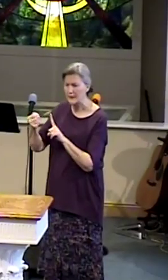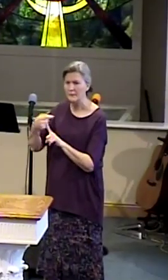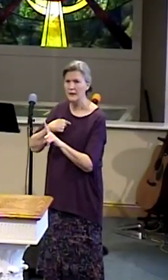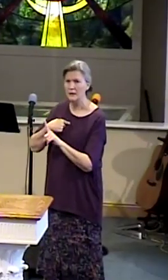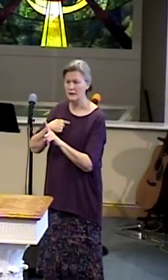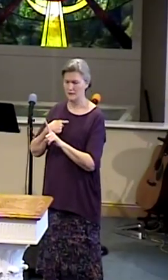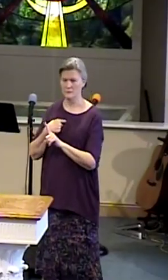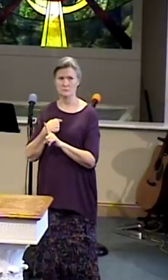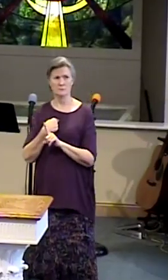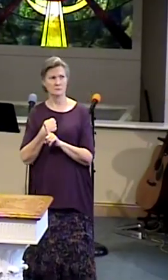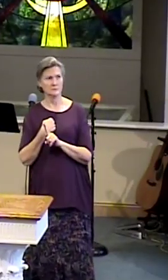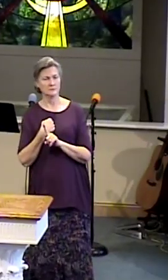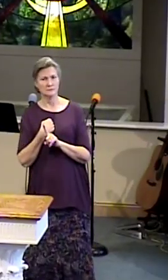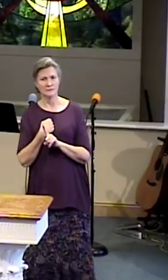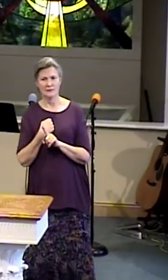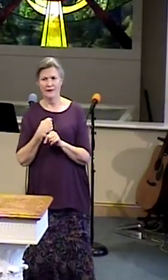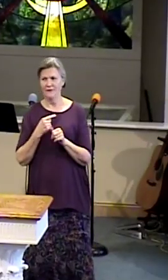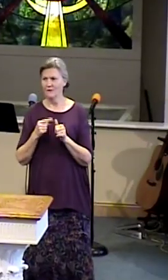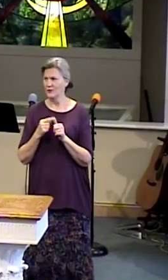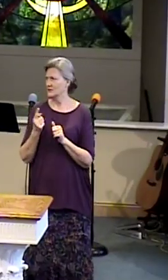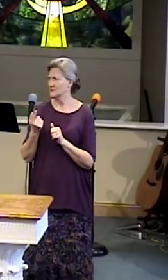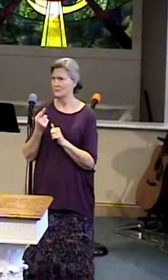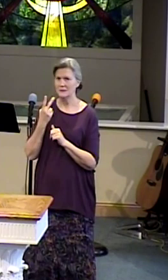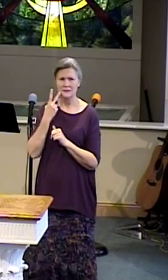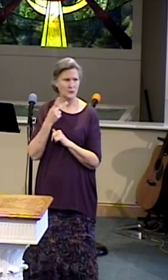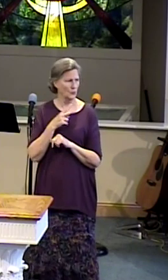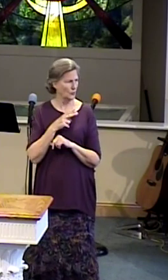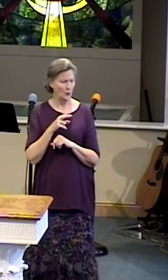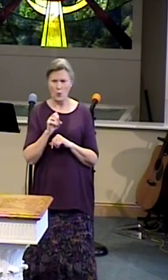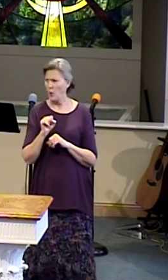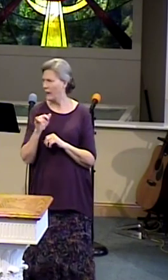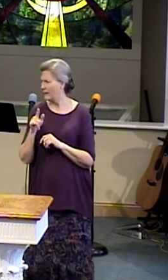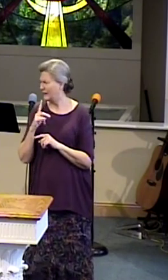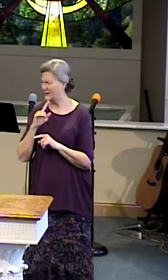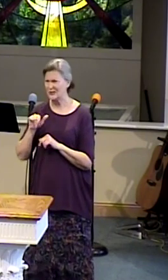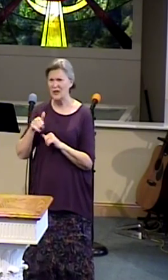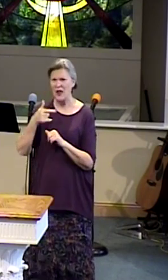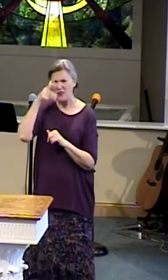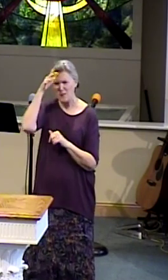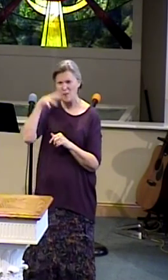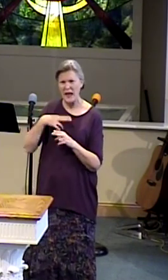First thing I'm going to do is check and see if there's another Saul standing in the vicinity.